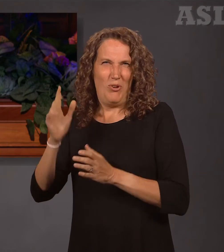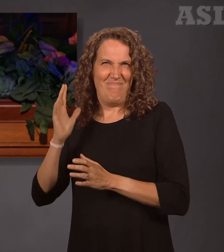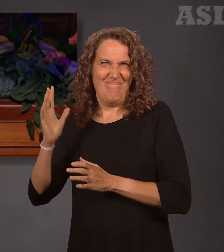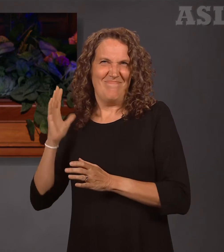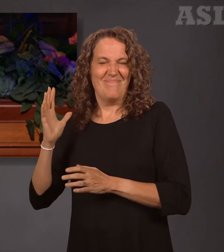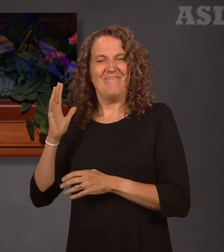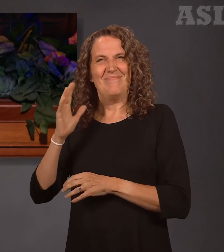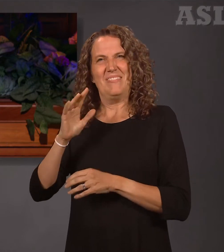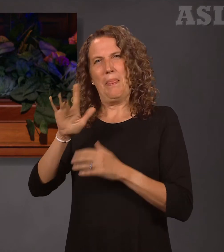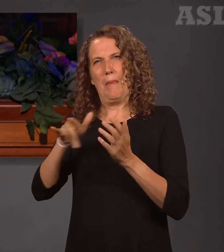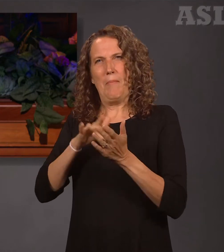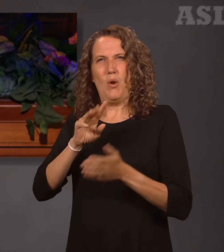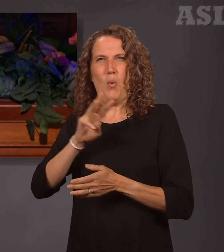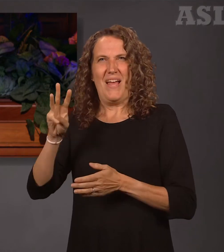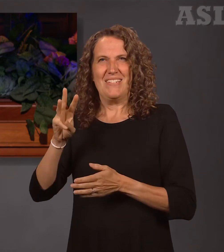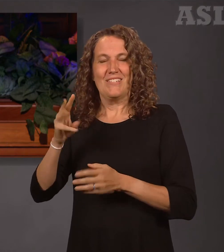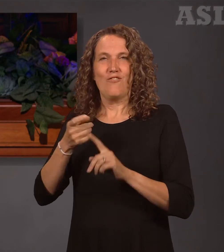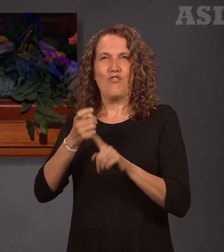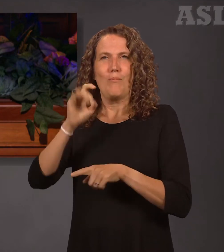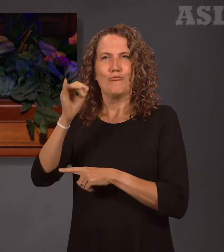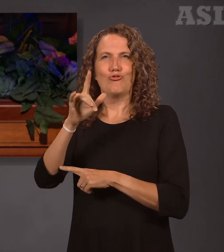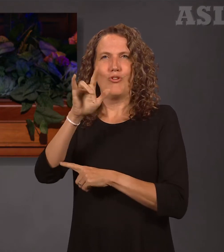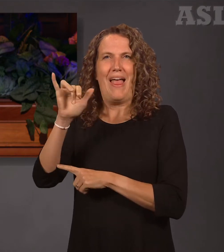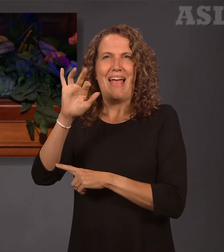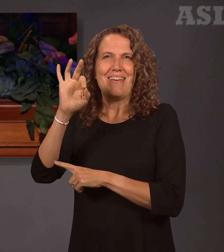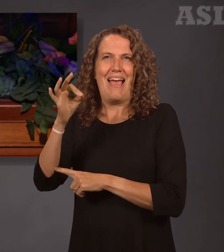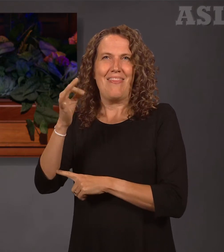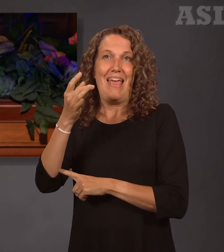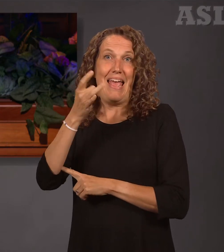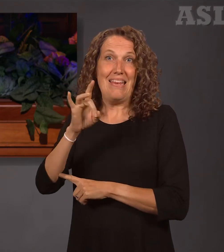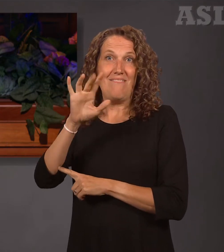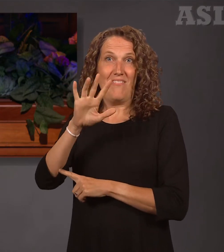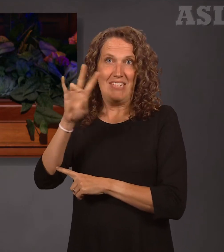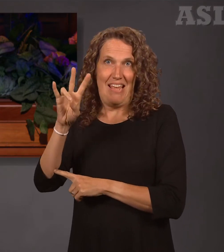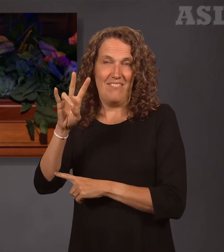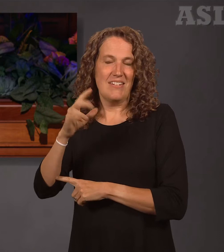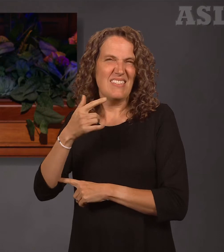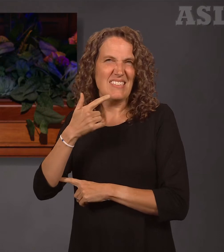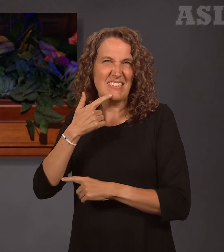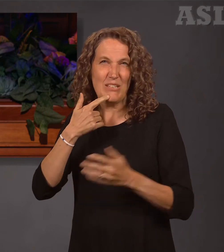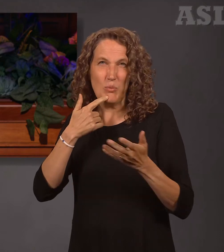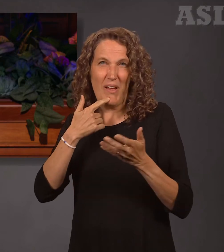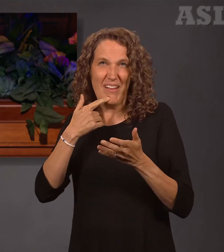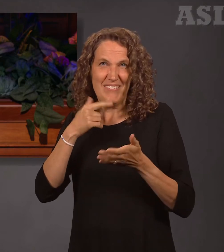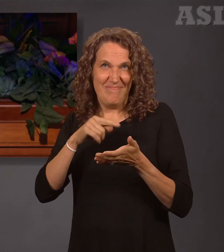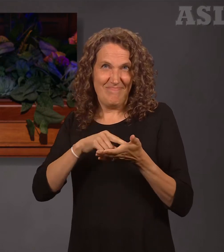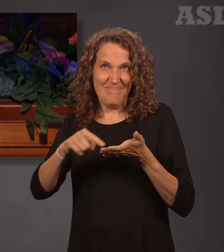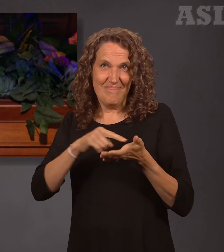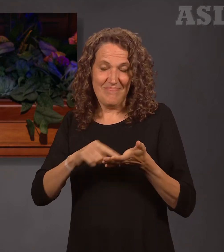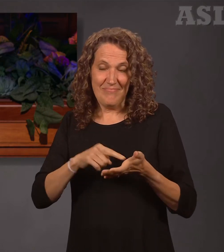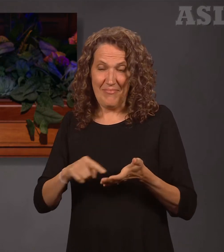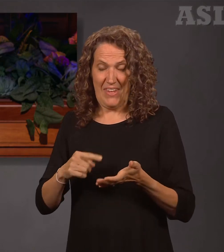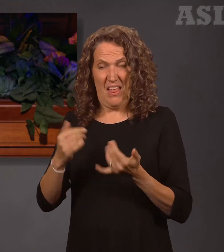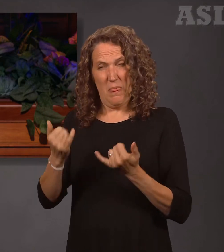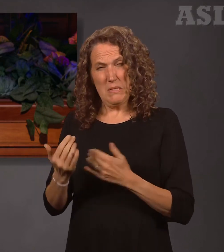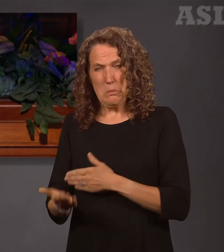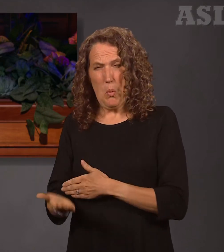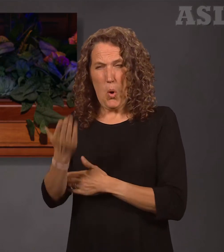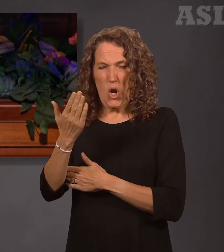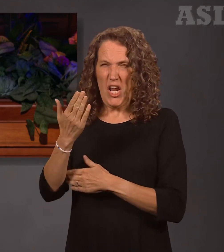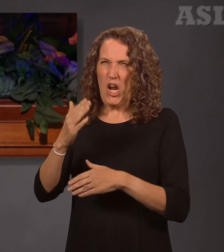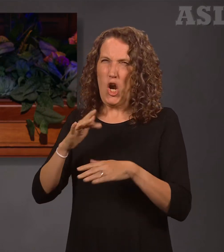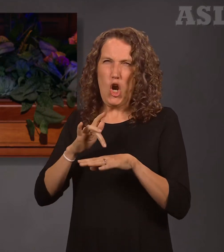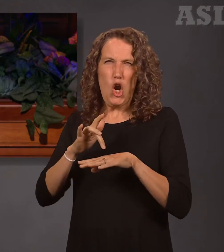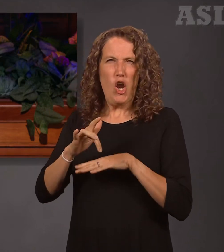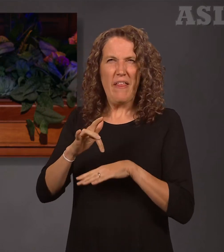States newspaper dated July 9 1857 it read this morning early a